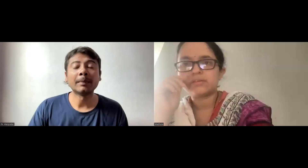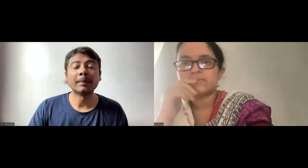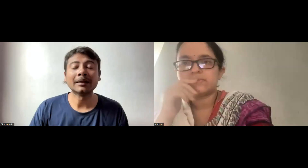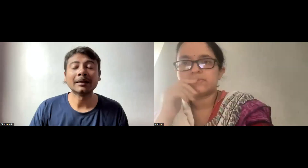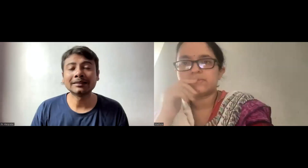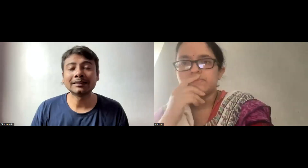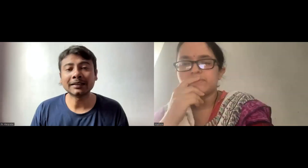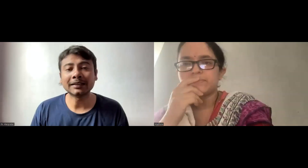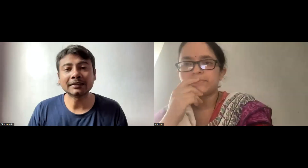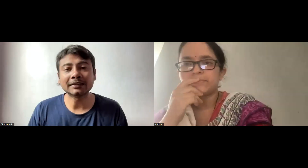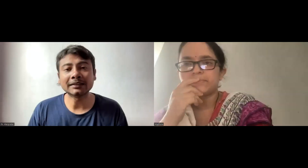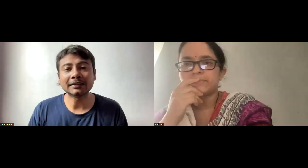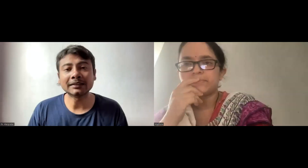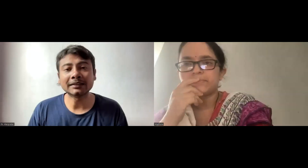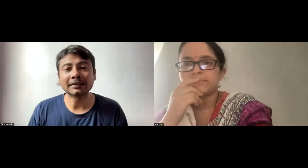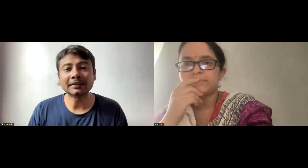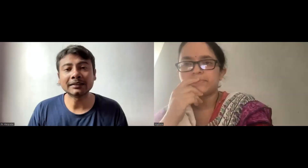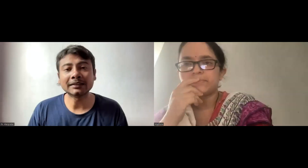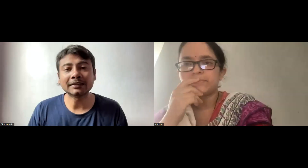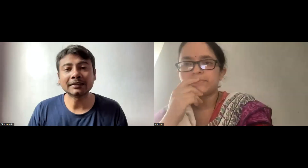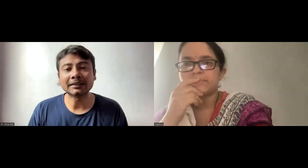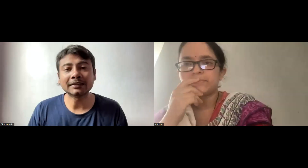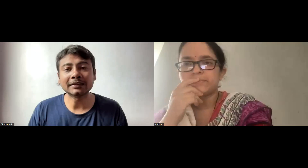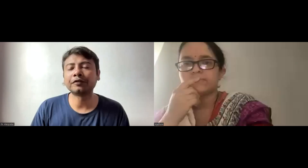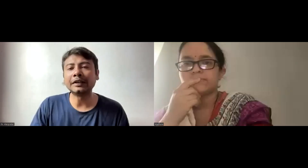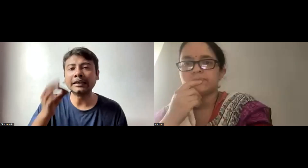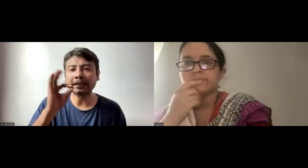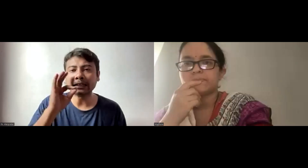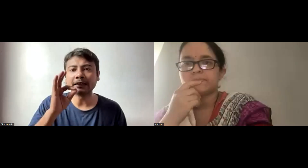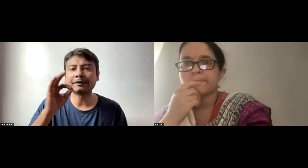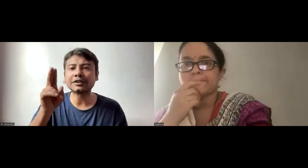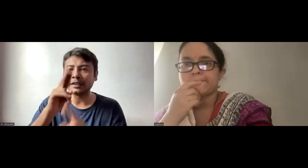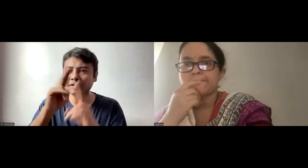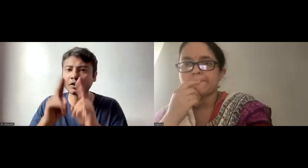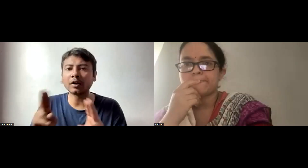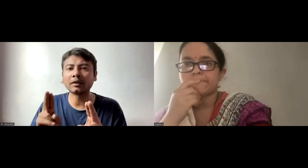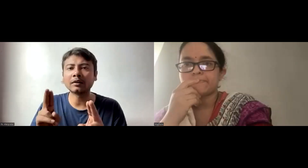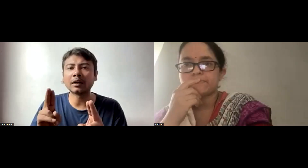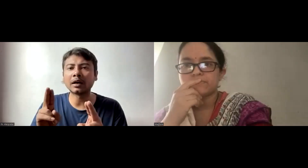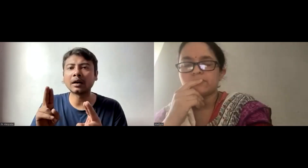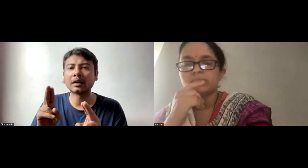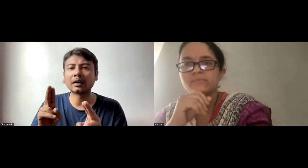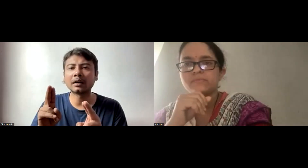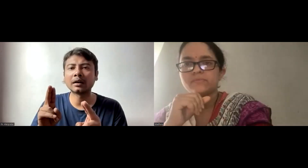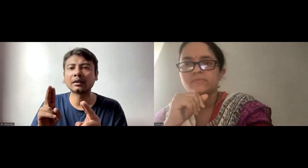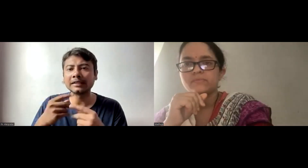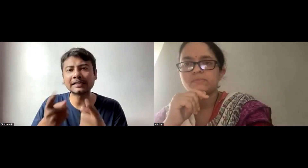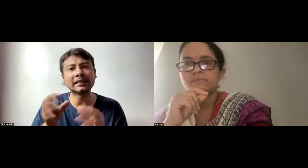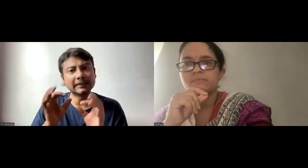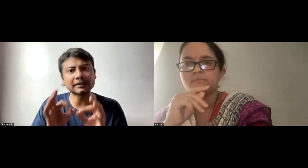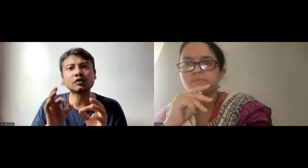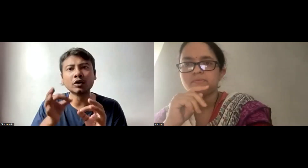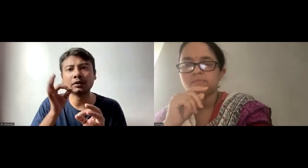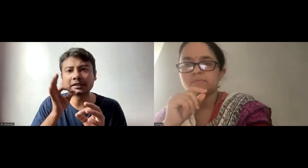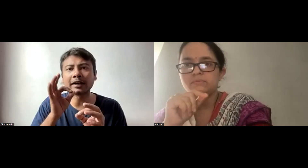Mataji, is there any company of tea which ISKCON says